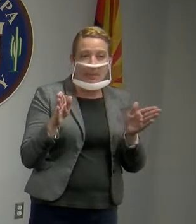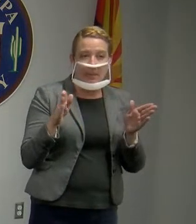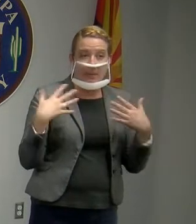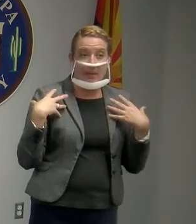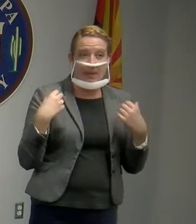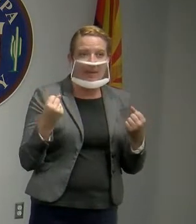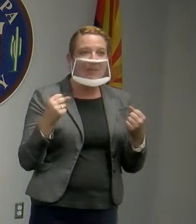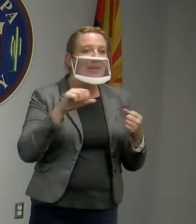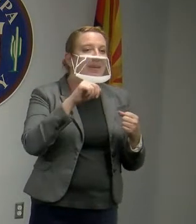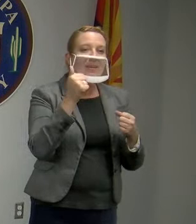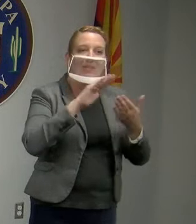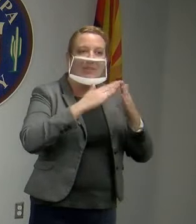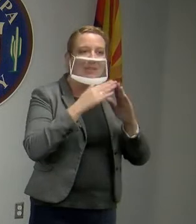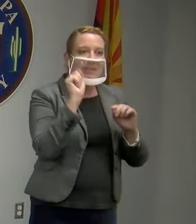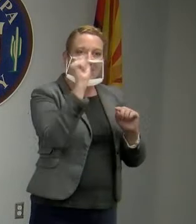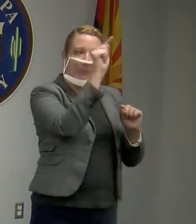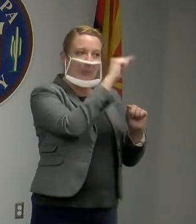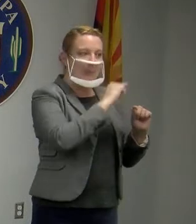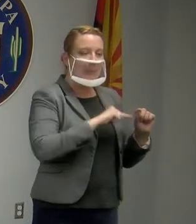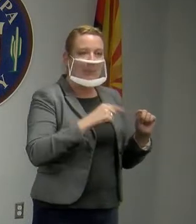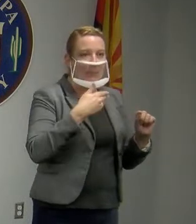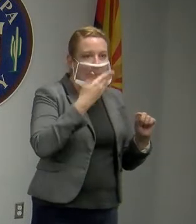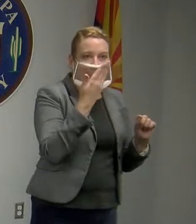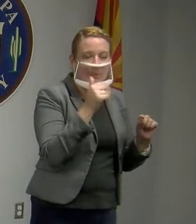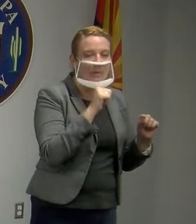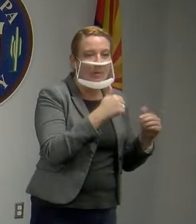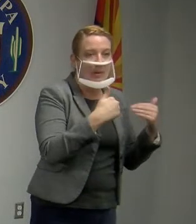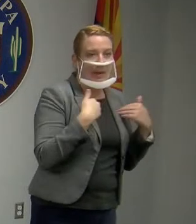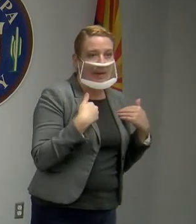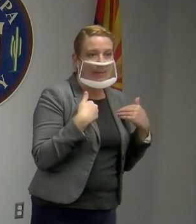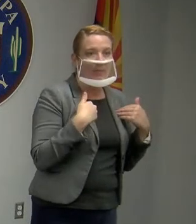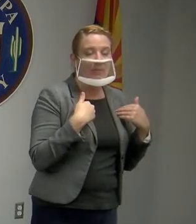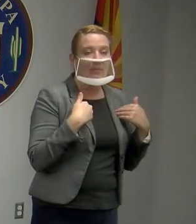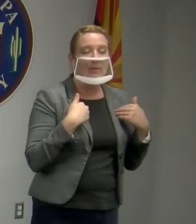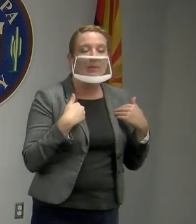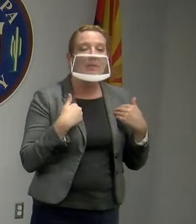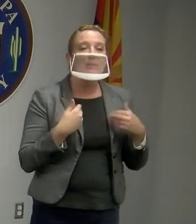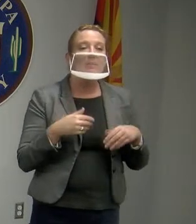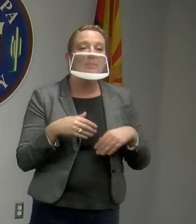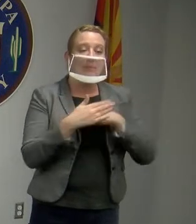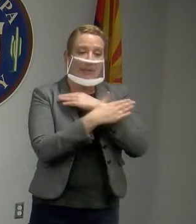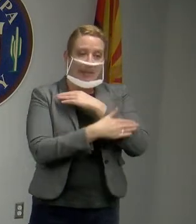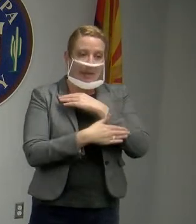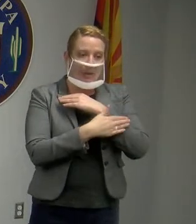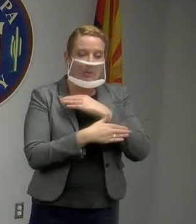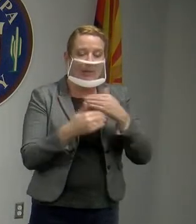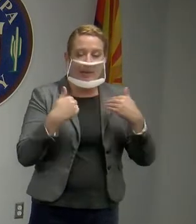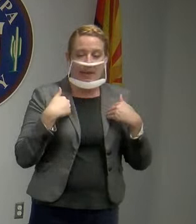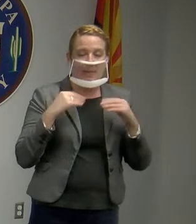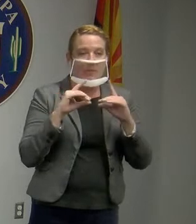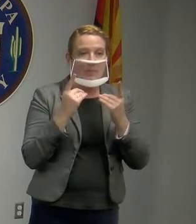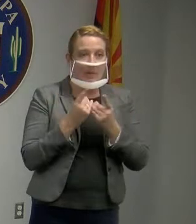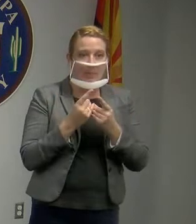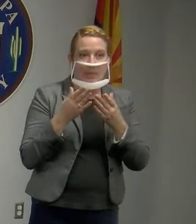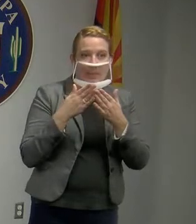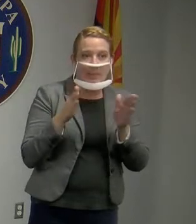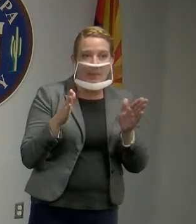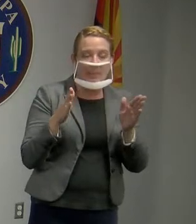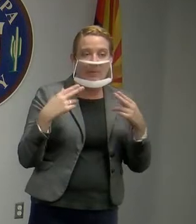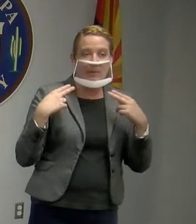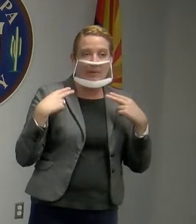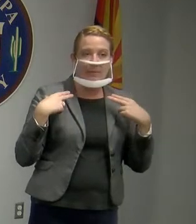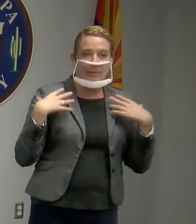Health. So it's up to counties. They have the Department of Public Health, and there's the state level, of course, with Arizona Department of Health